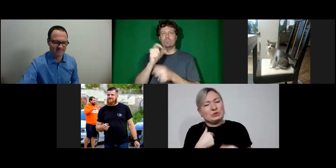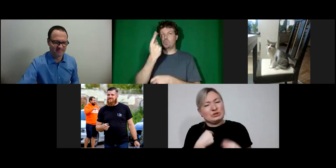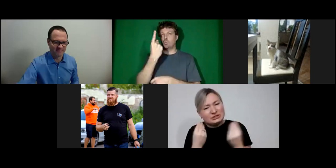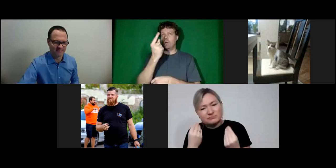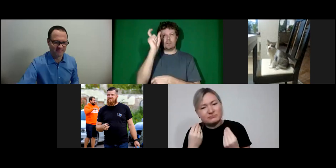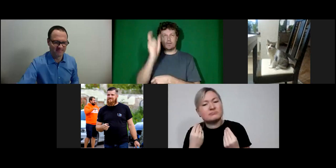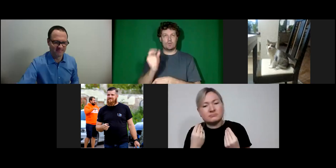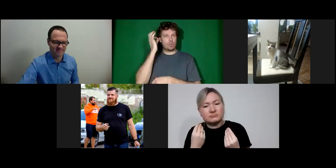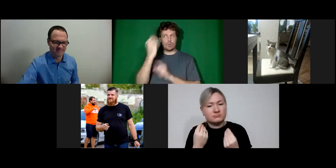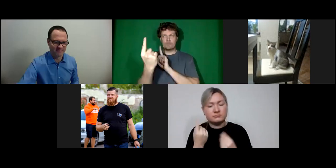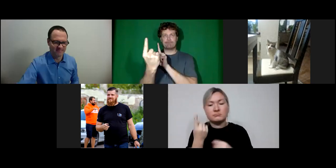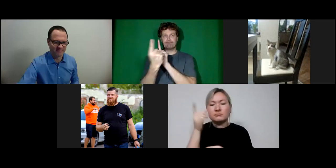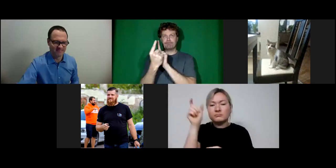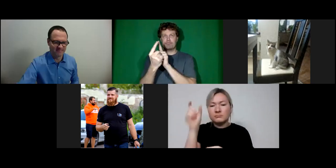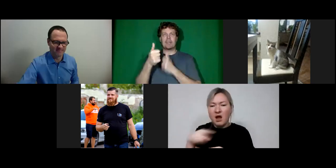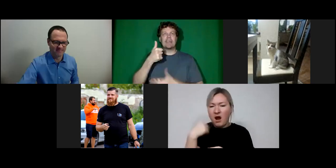wanted to become a better player.